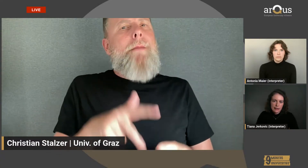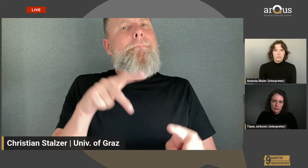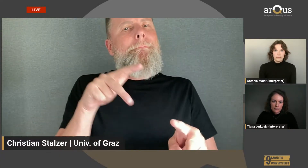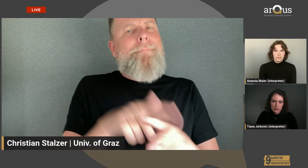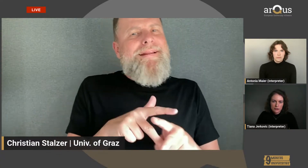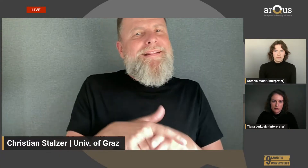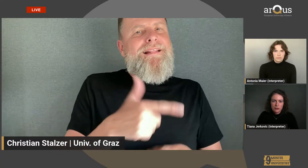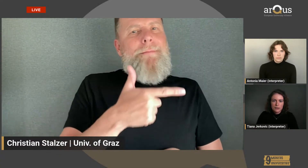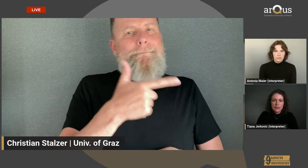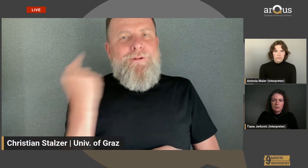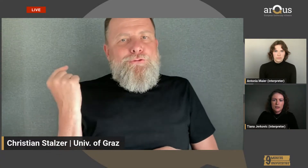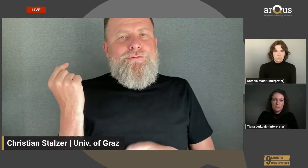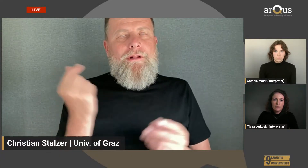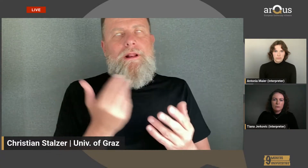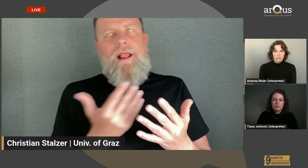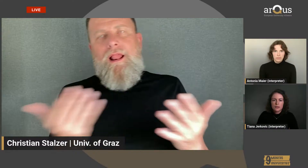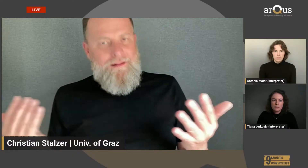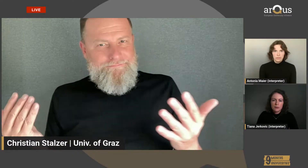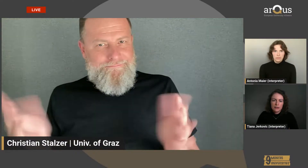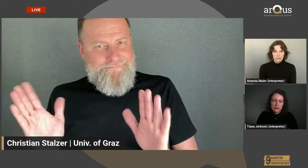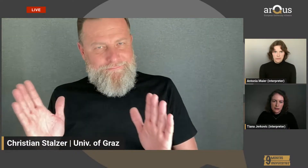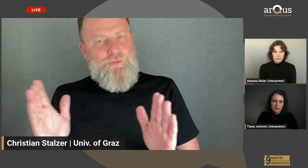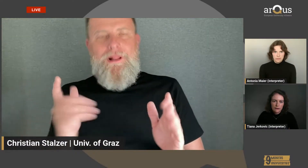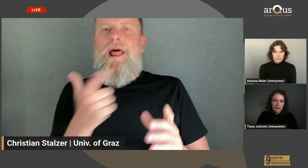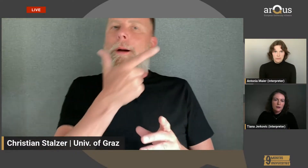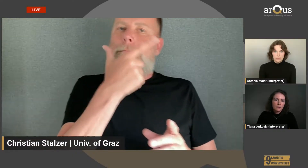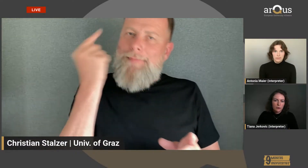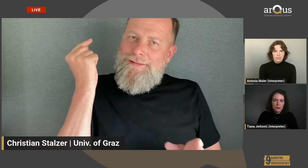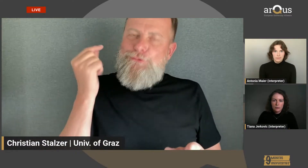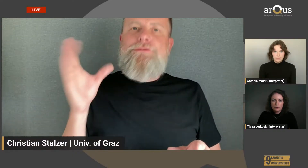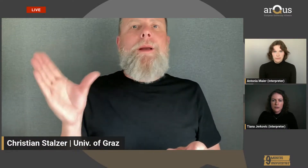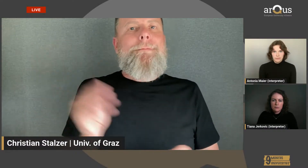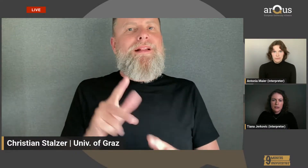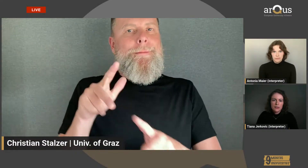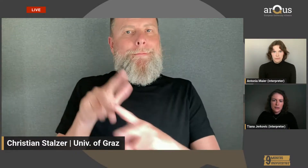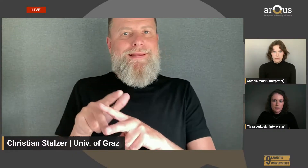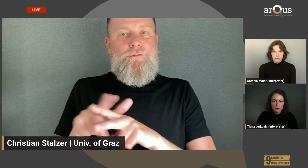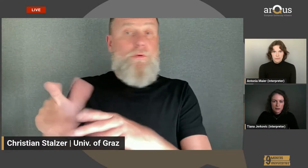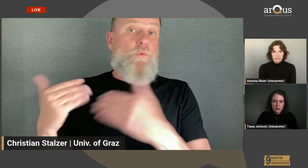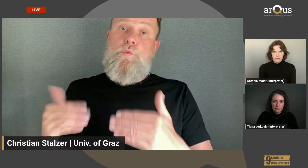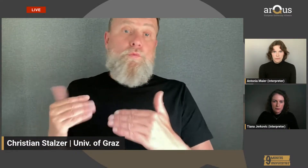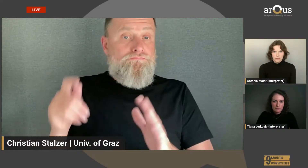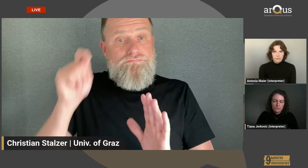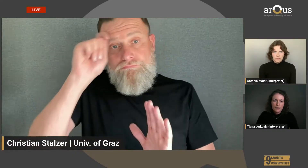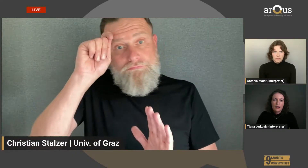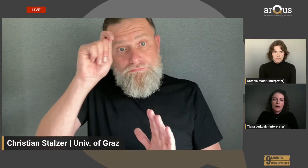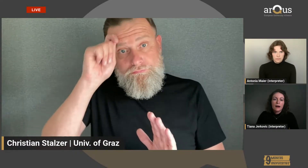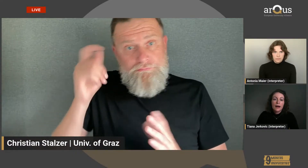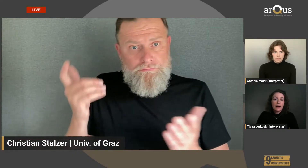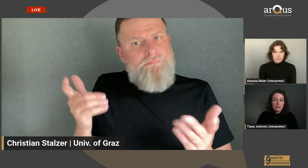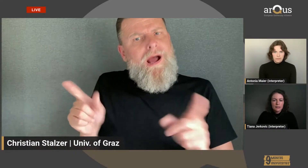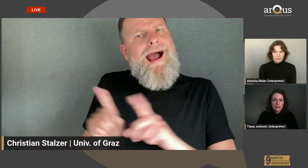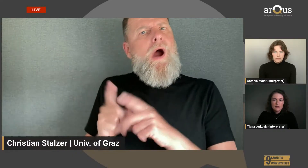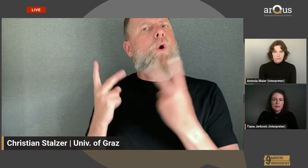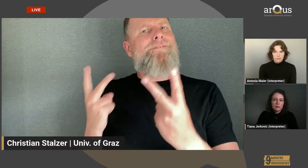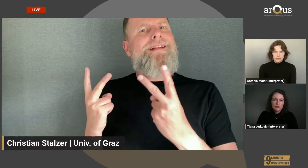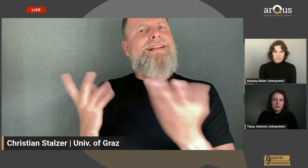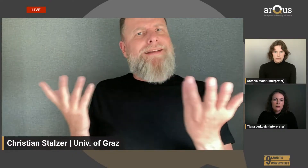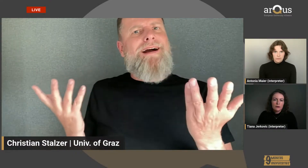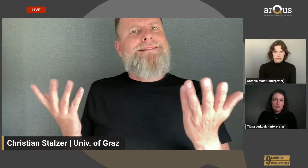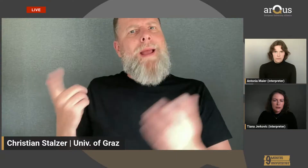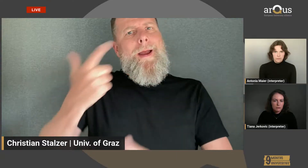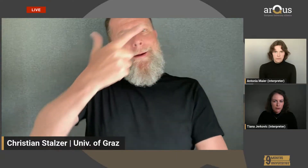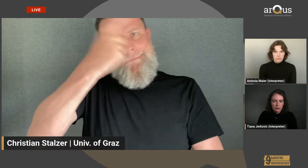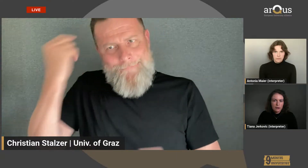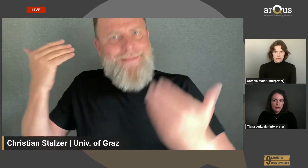first language. So that we say people with disability or people with disabilities, for example. I think this is